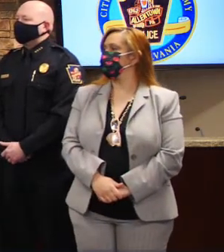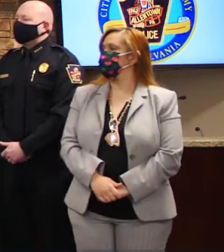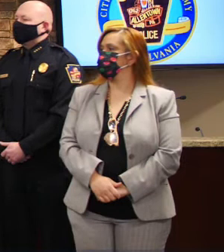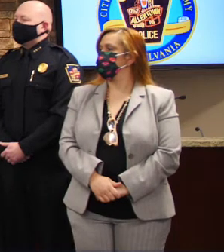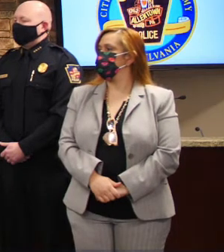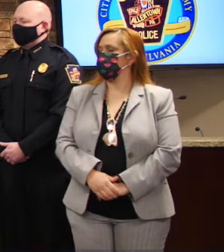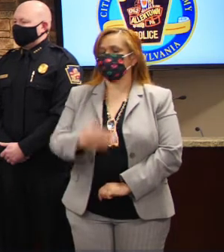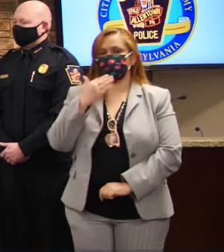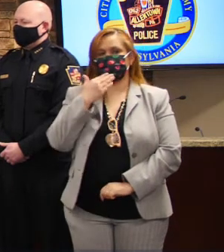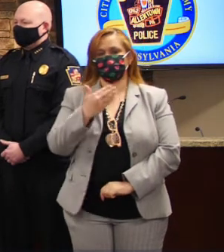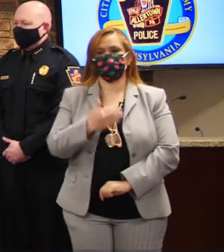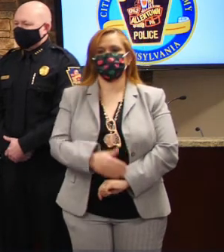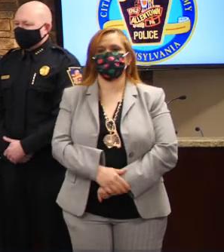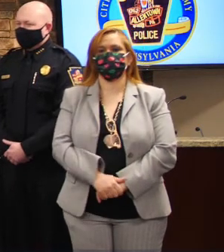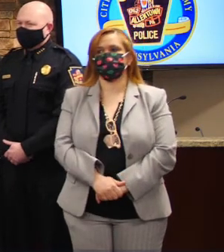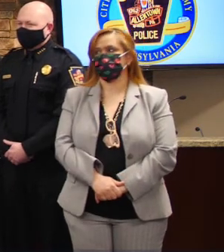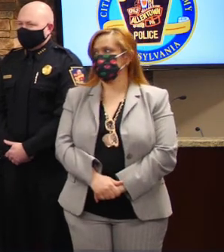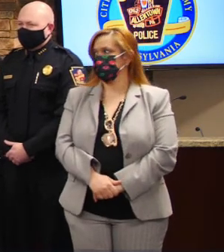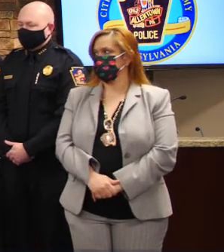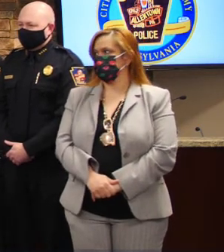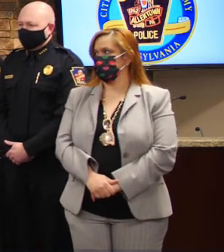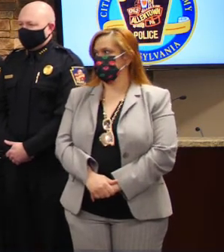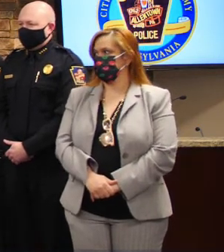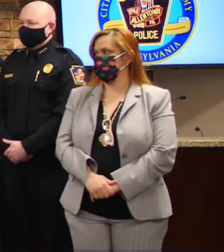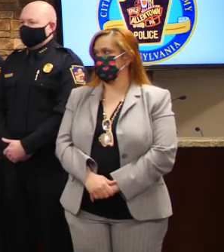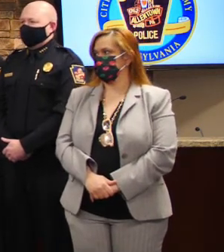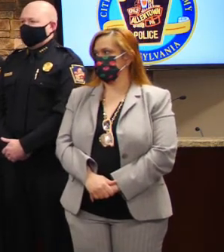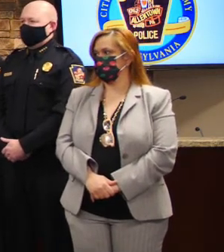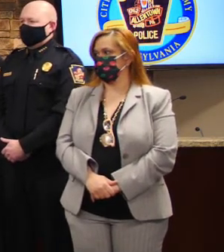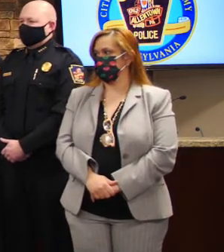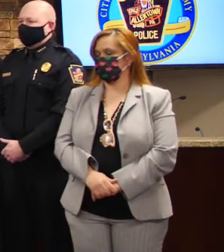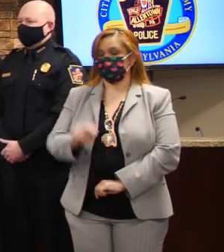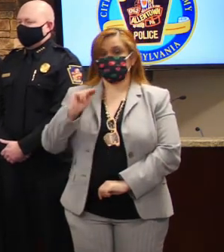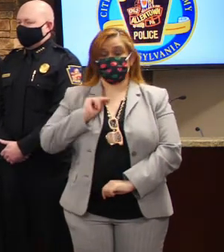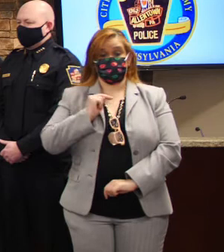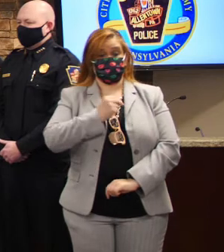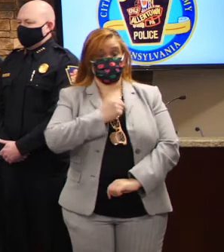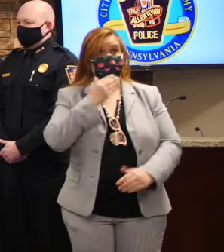you. Thank you, Mayor. We are excited about this great opportunity,